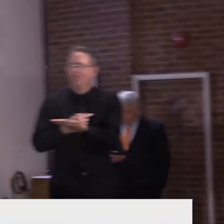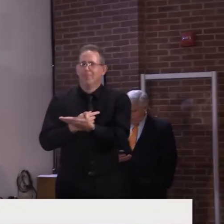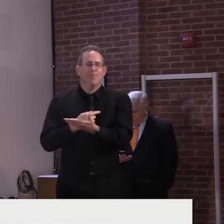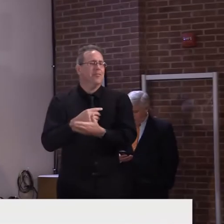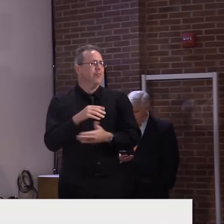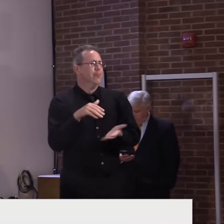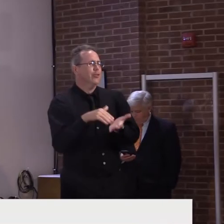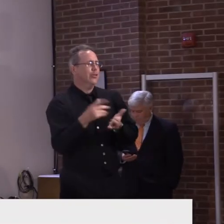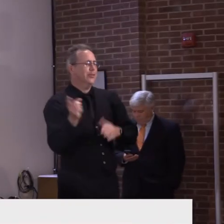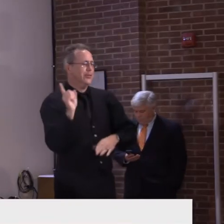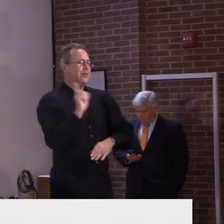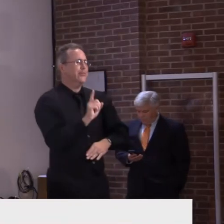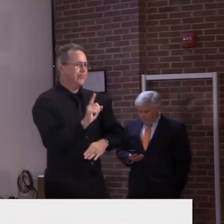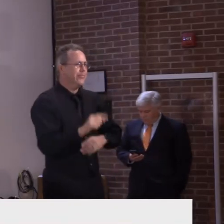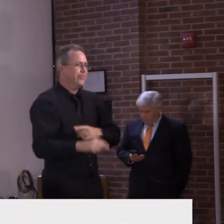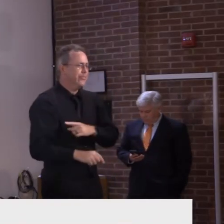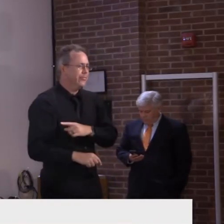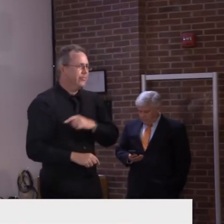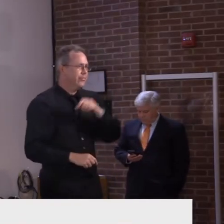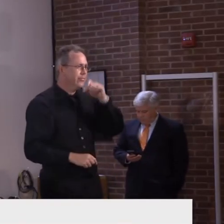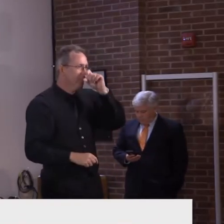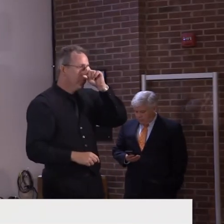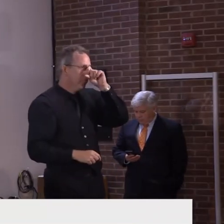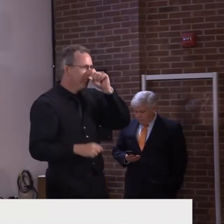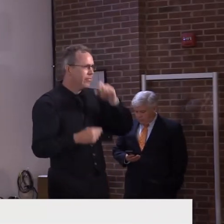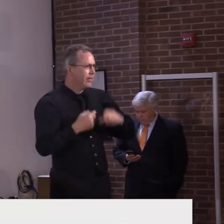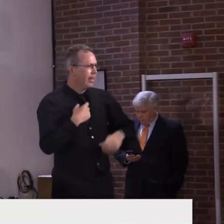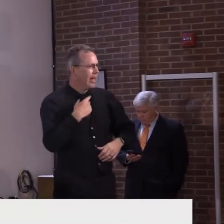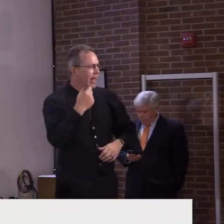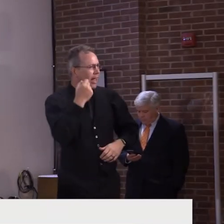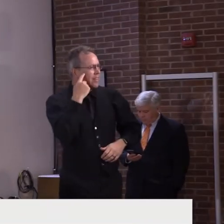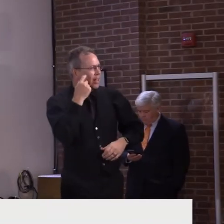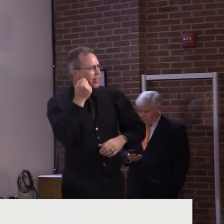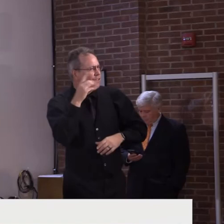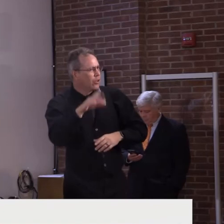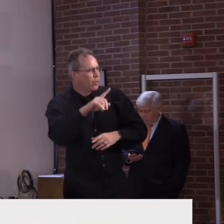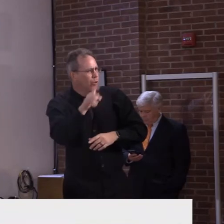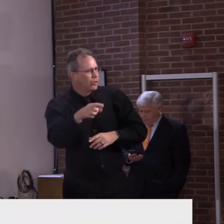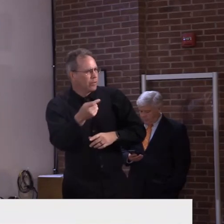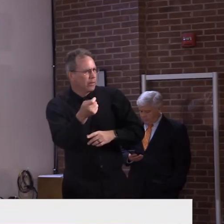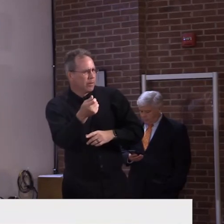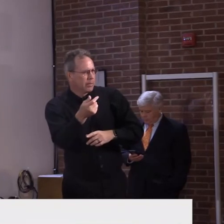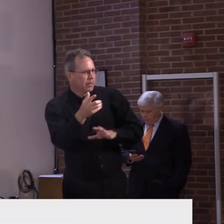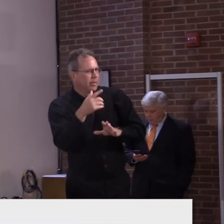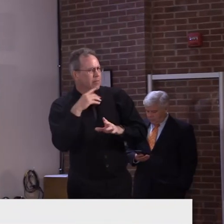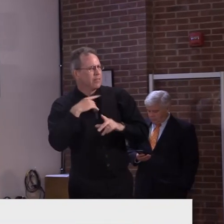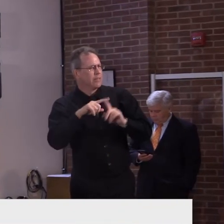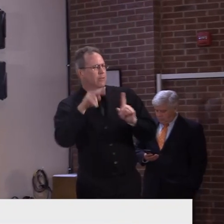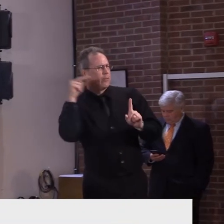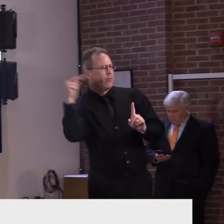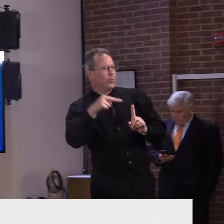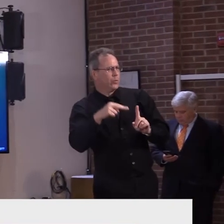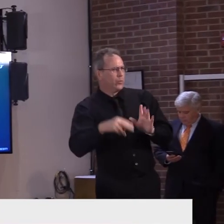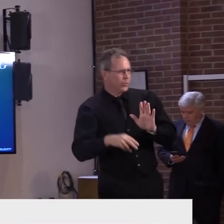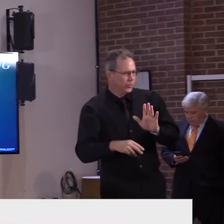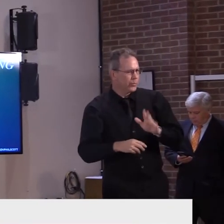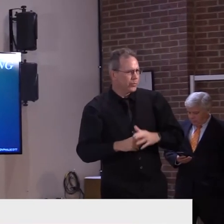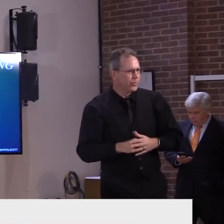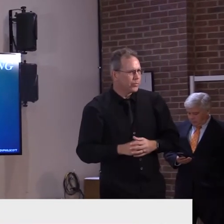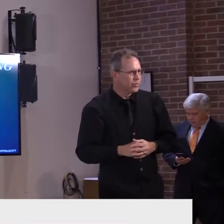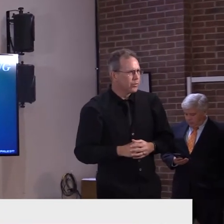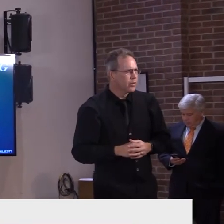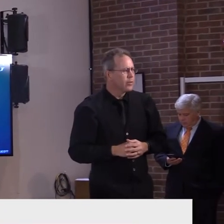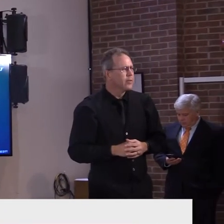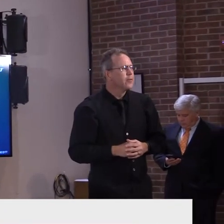Yeah, I'm following it, Governor, from a different angle, which is that I'm not really concerned if an employee